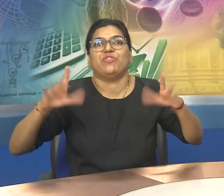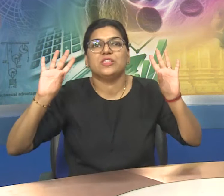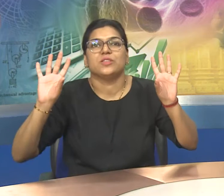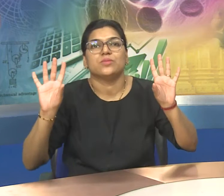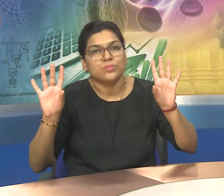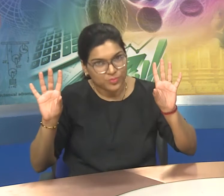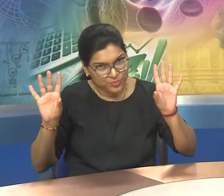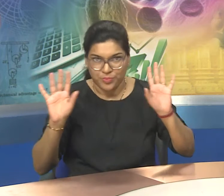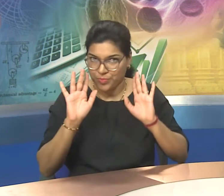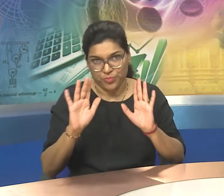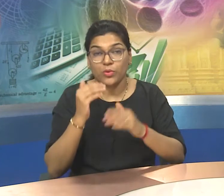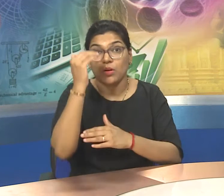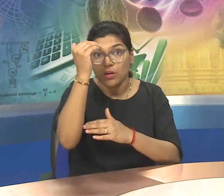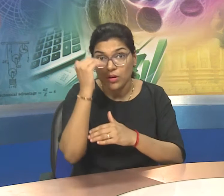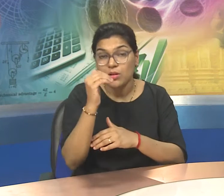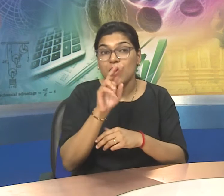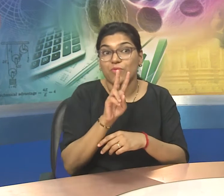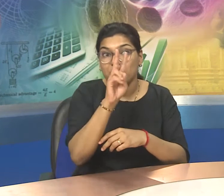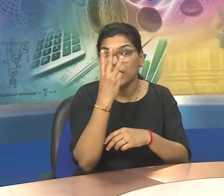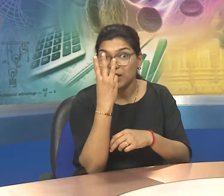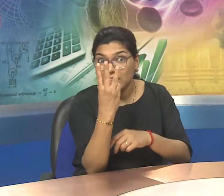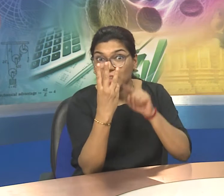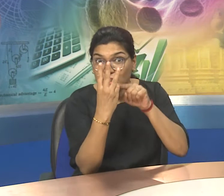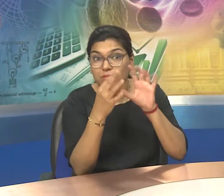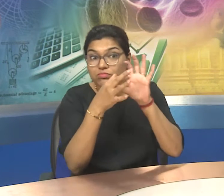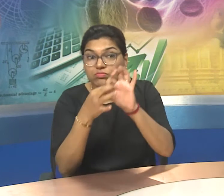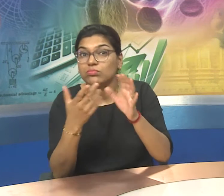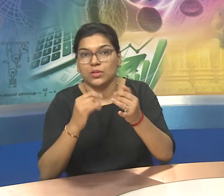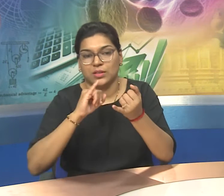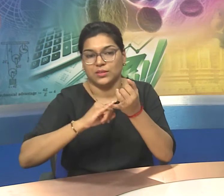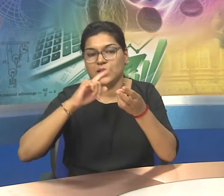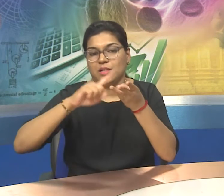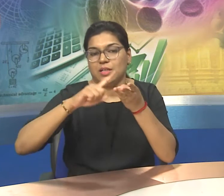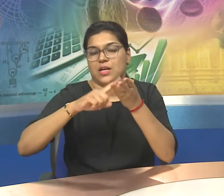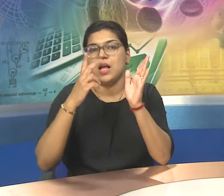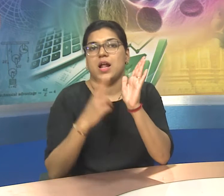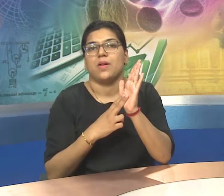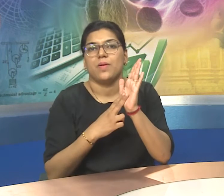it means something which has happened and the work has been completed. So,